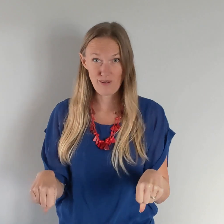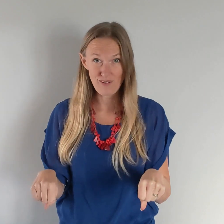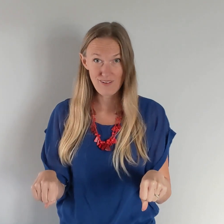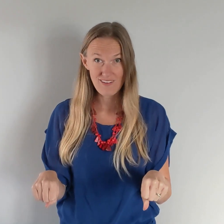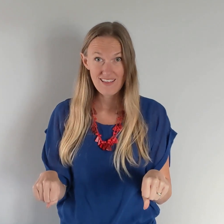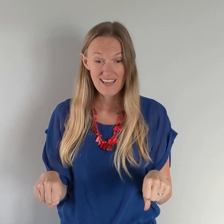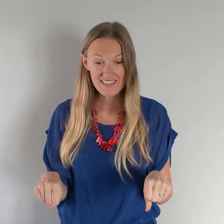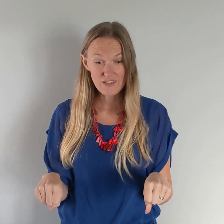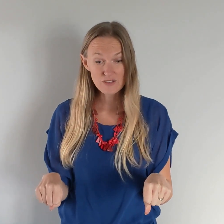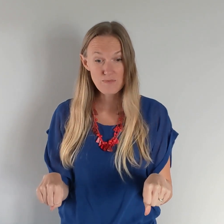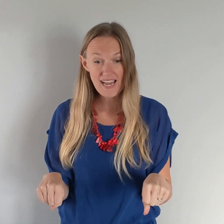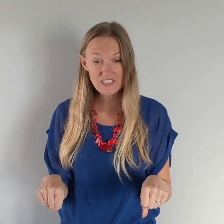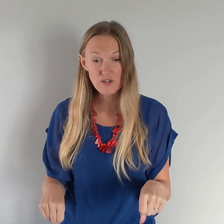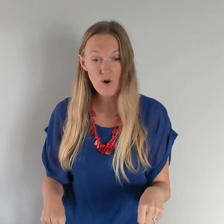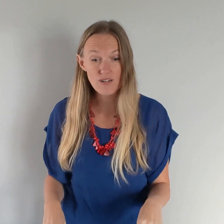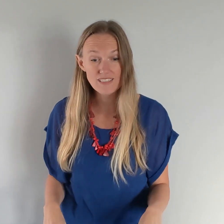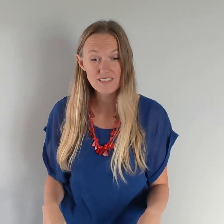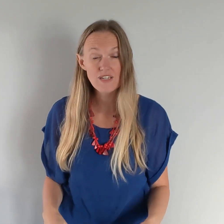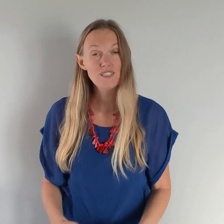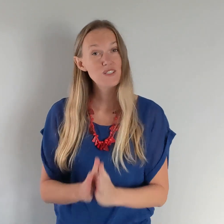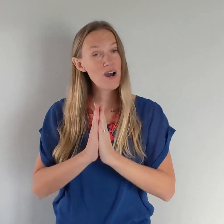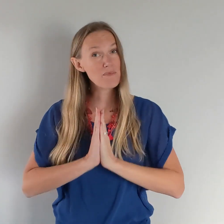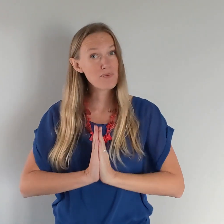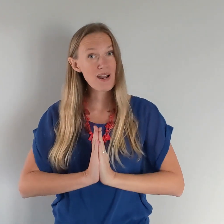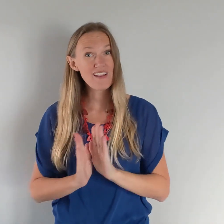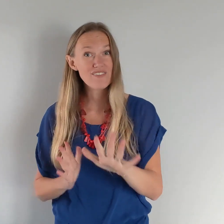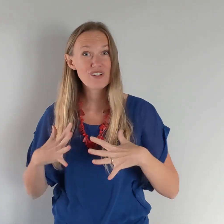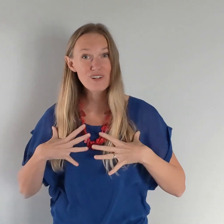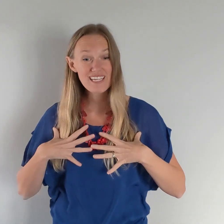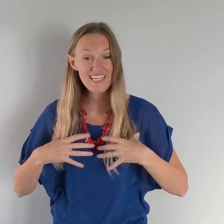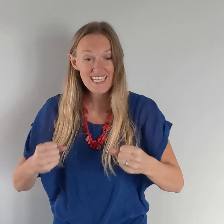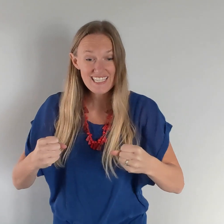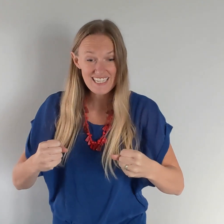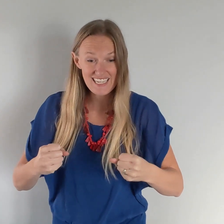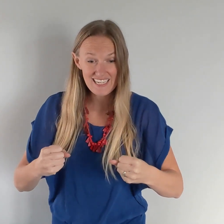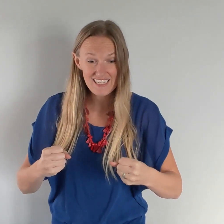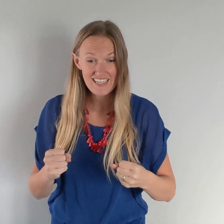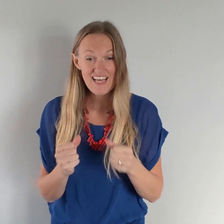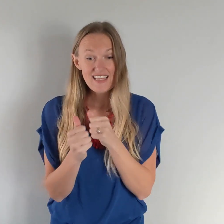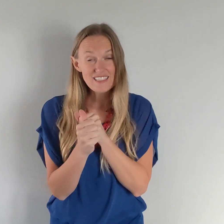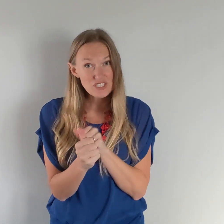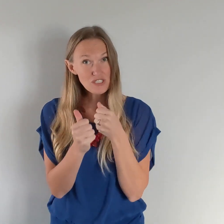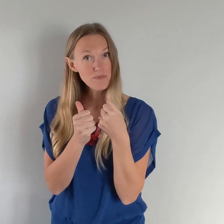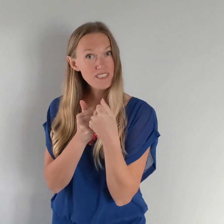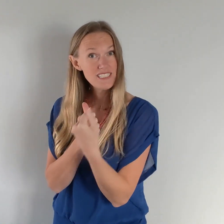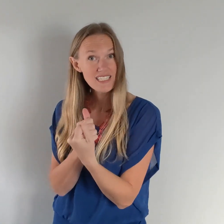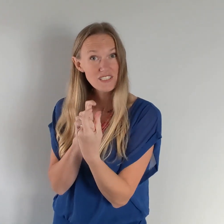possible. And then it goes back to the chorus. So I pray for your healing, that circumstances